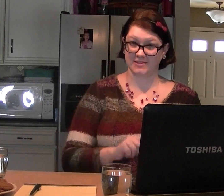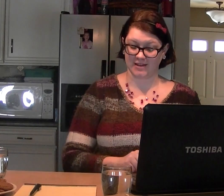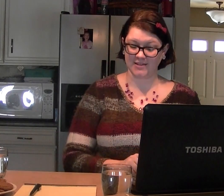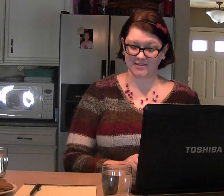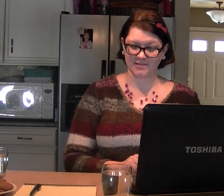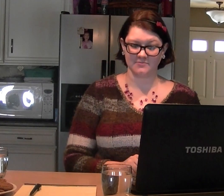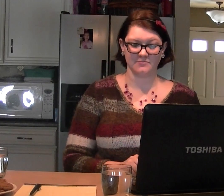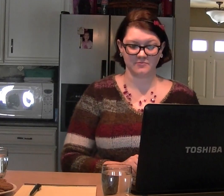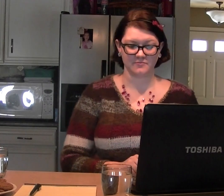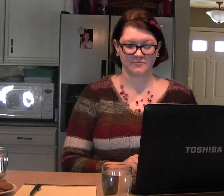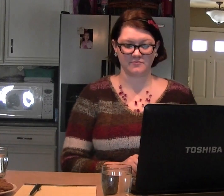Night.